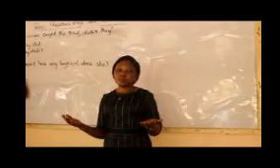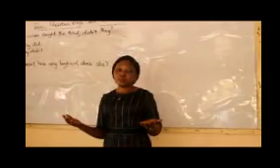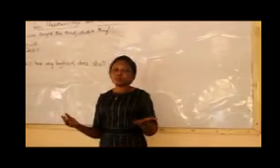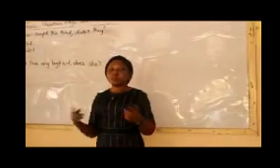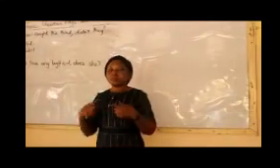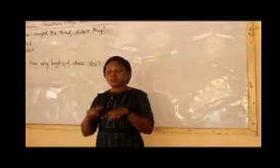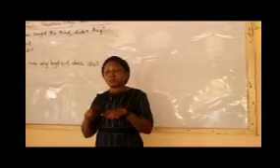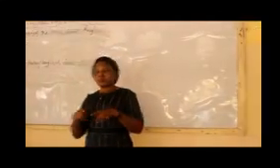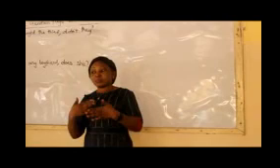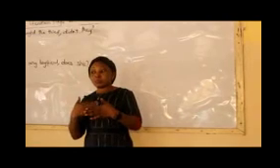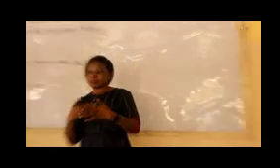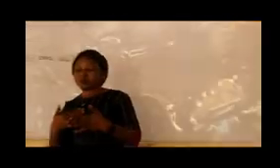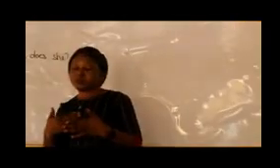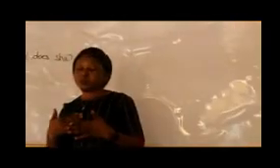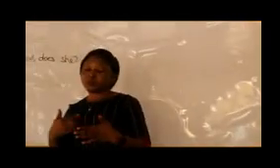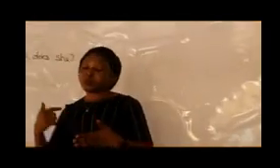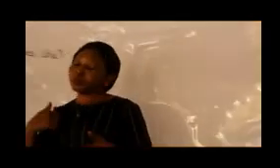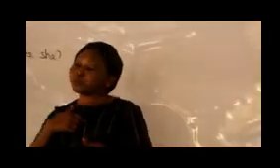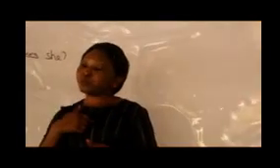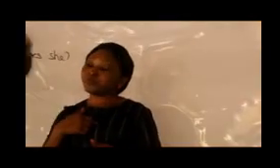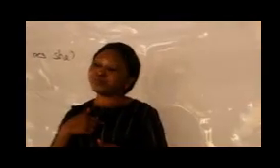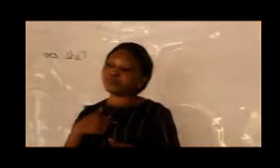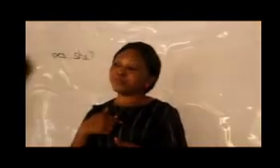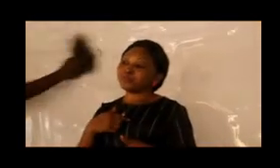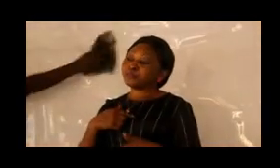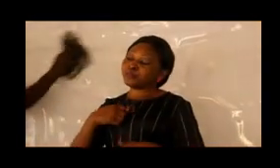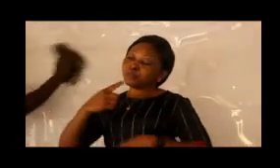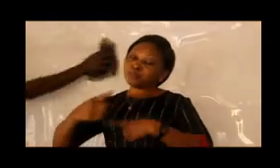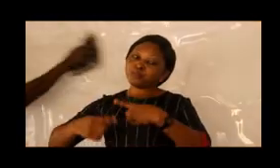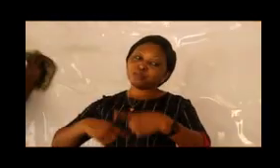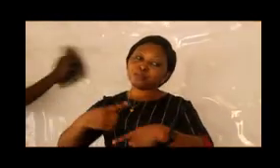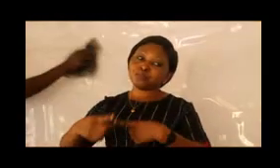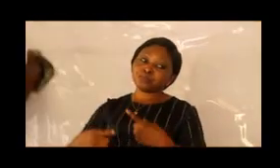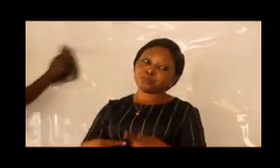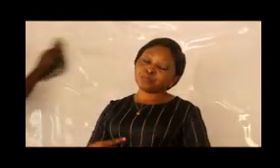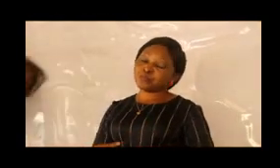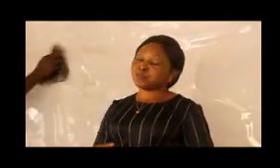But before we round it off,